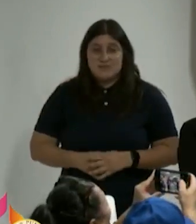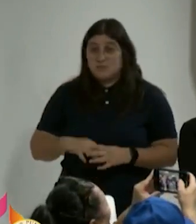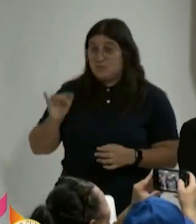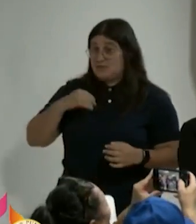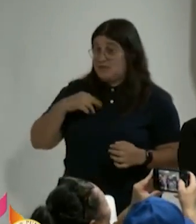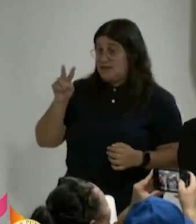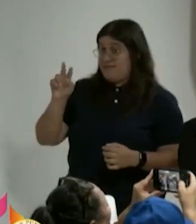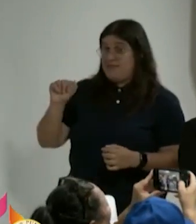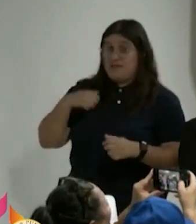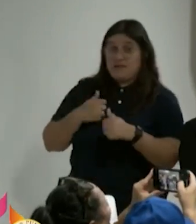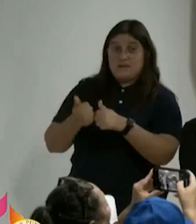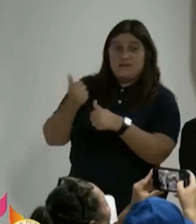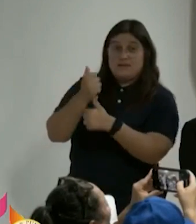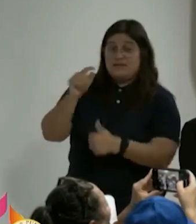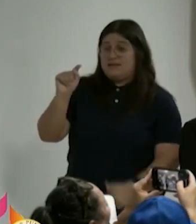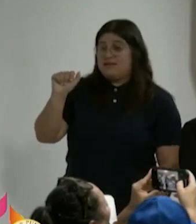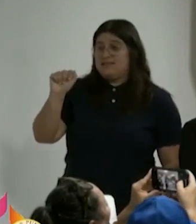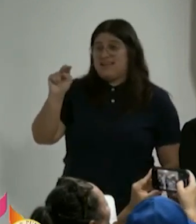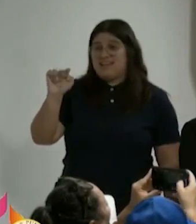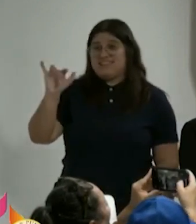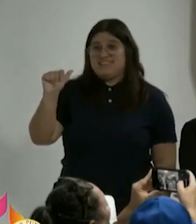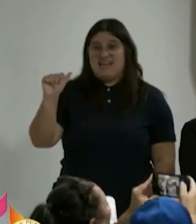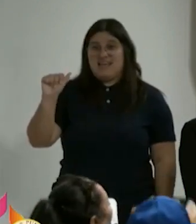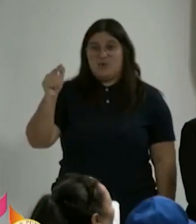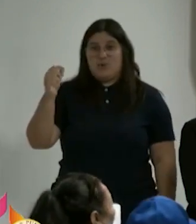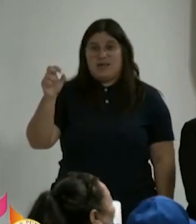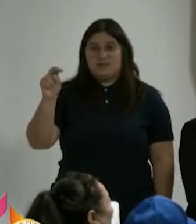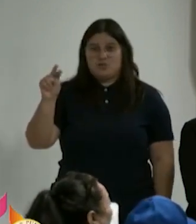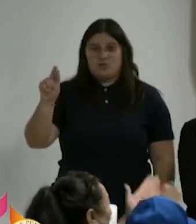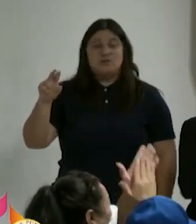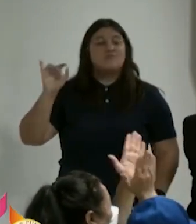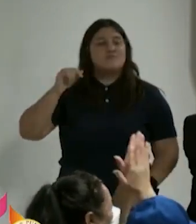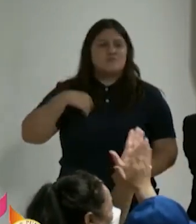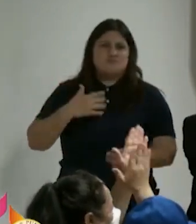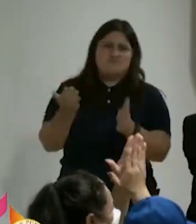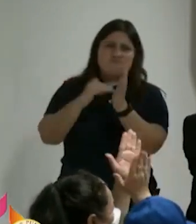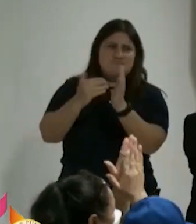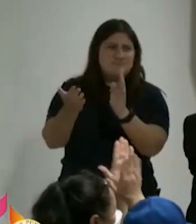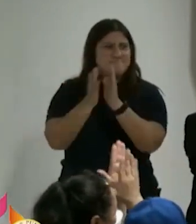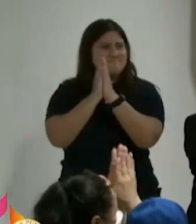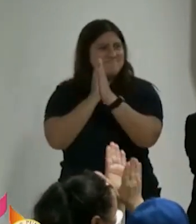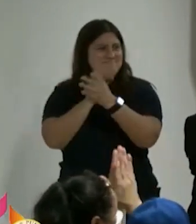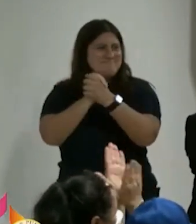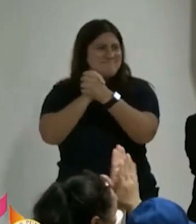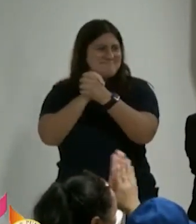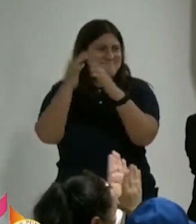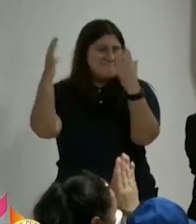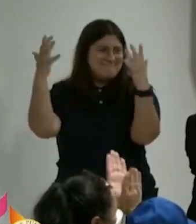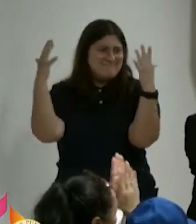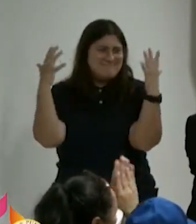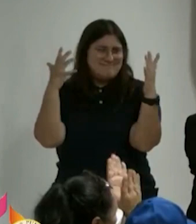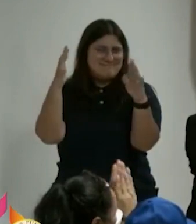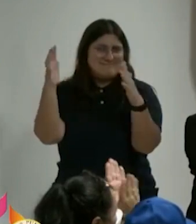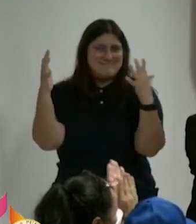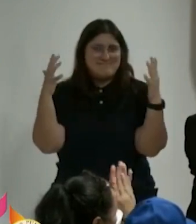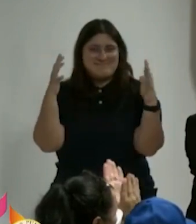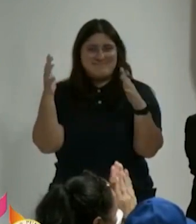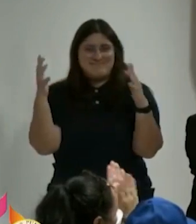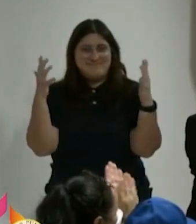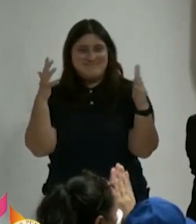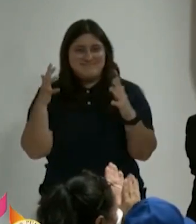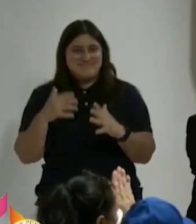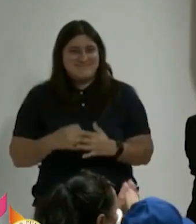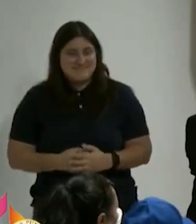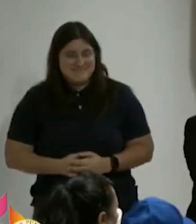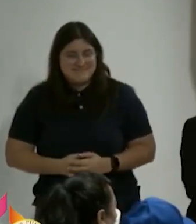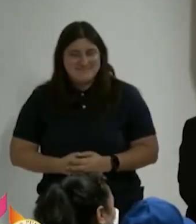Secretary here as well, Tanya Bradsher. It's a big deal. Let's give her a huge round of applause and welcome her to Puerto Rico. Our congressional spare,